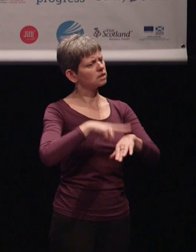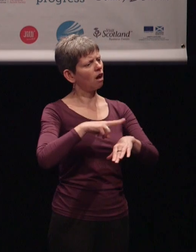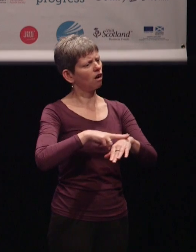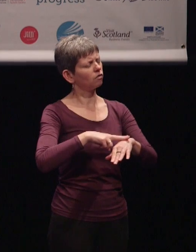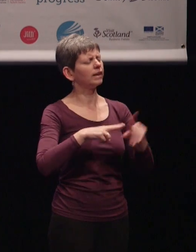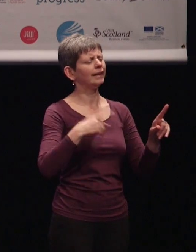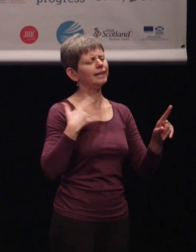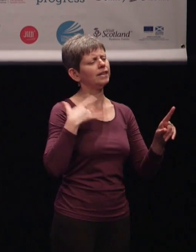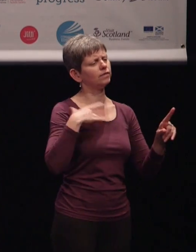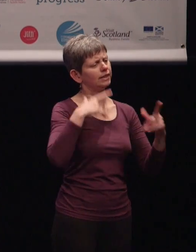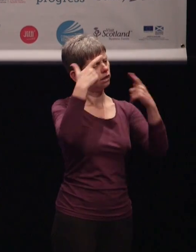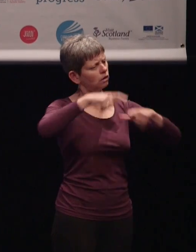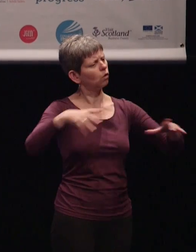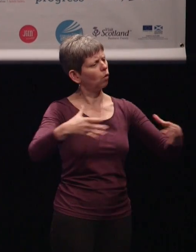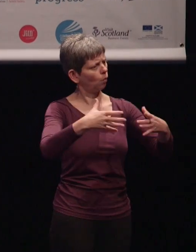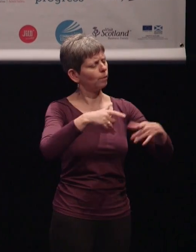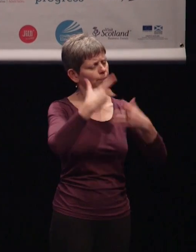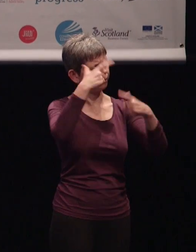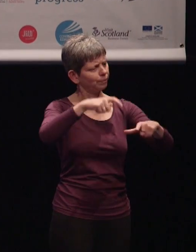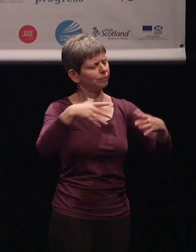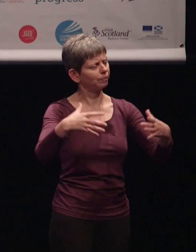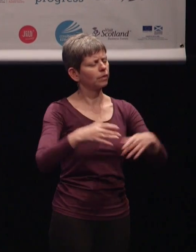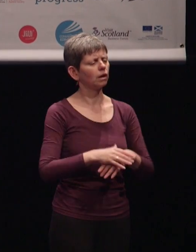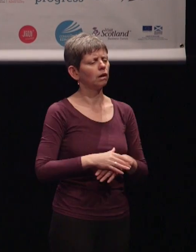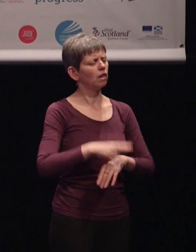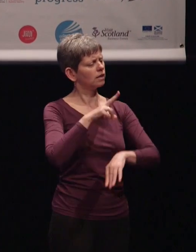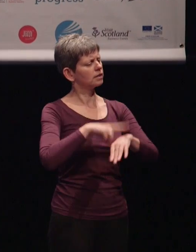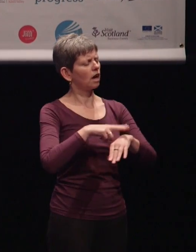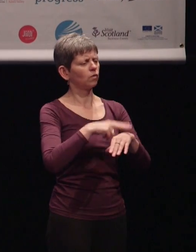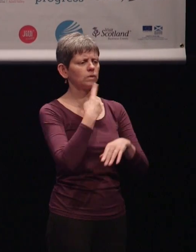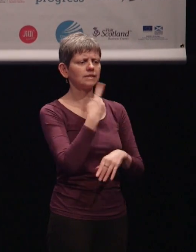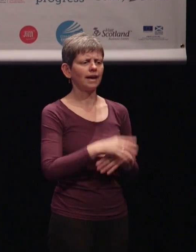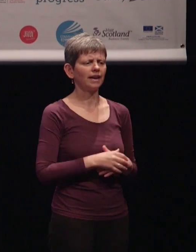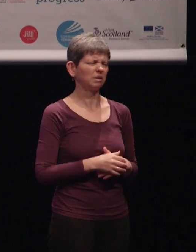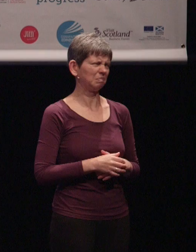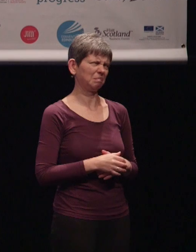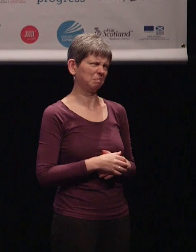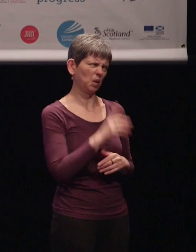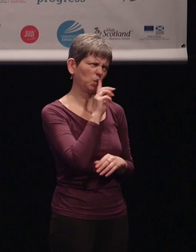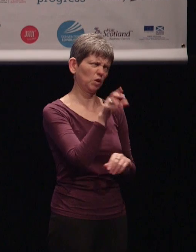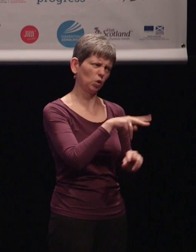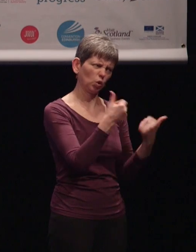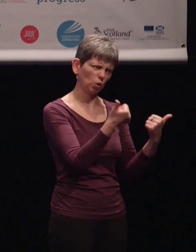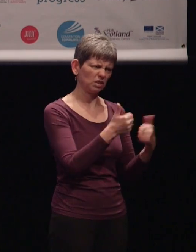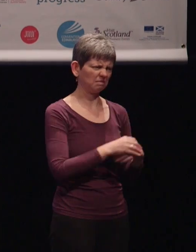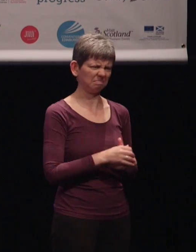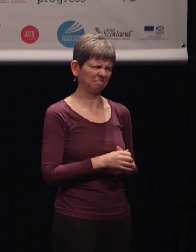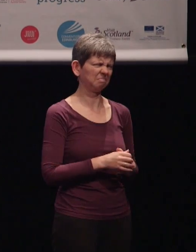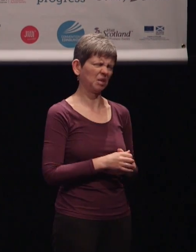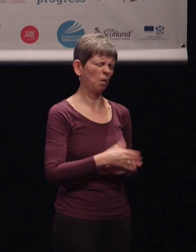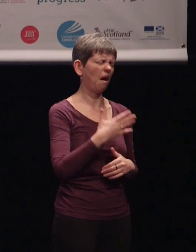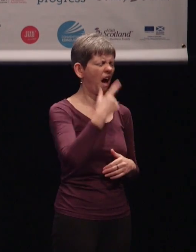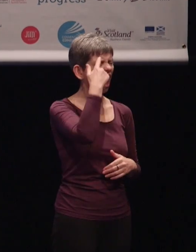he was living in a group home, and the staff would tell him things like, you wouldn't look so good in that. I think another